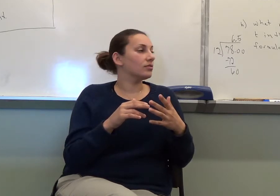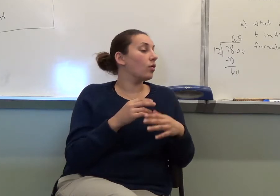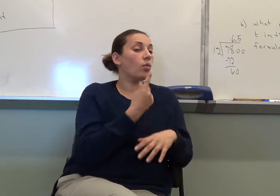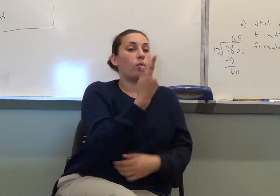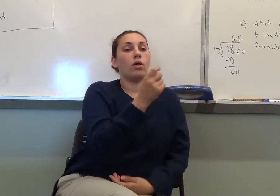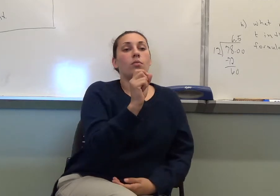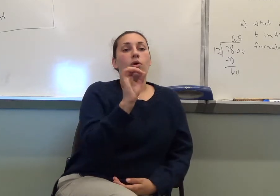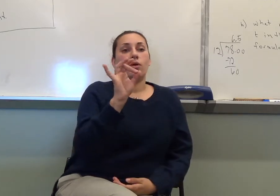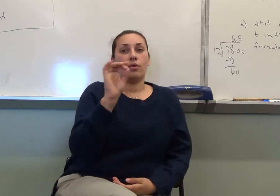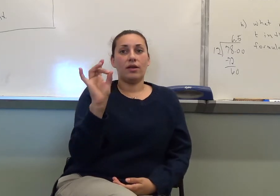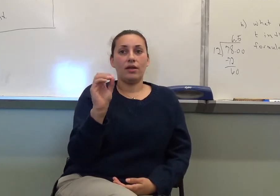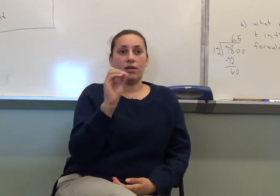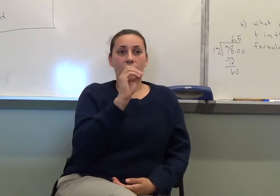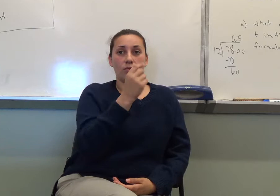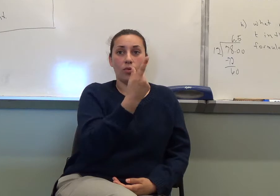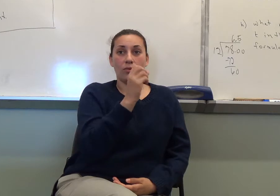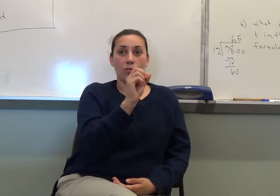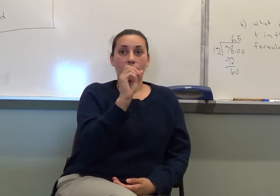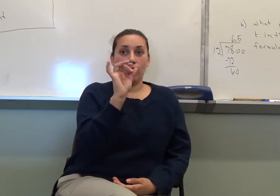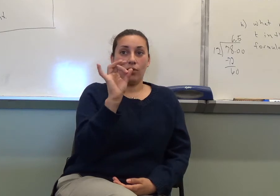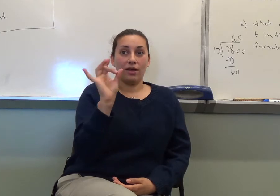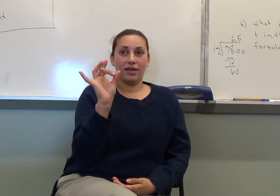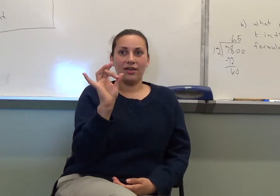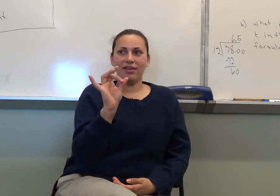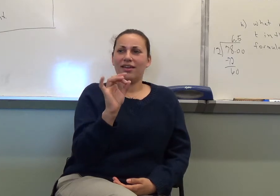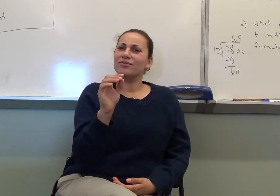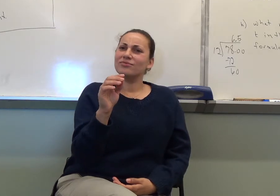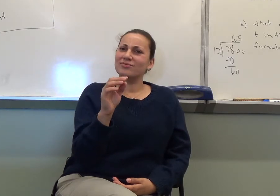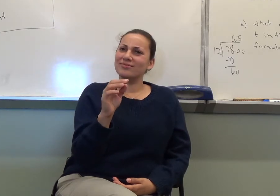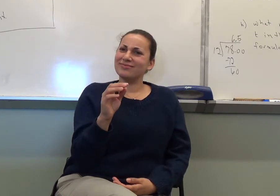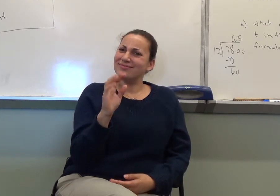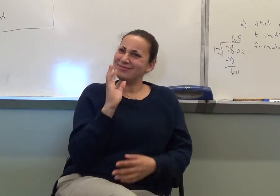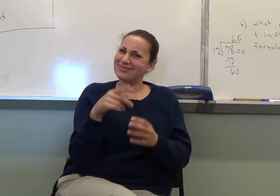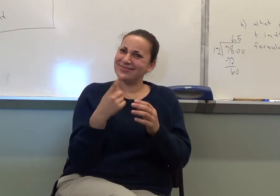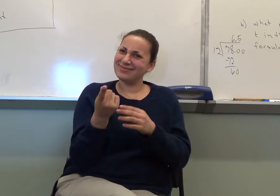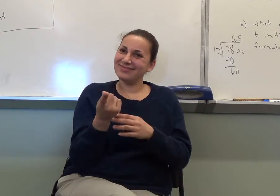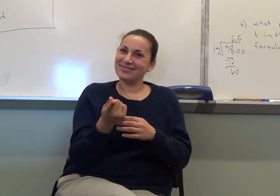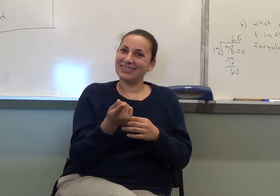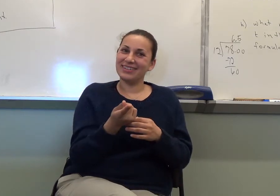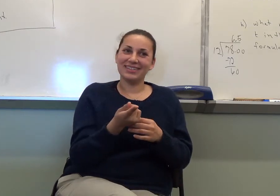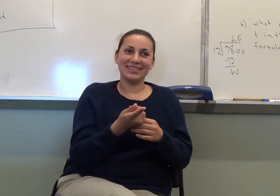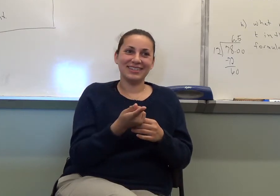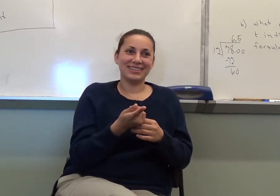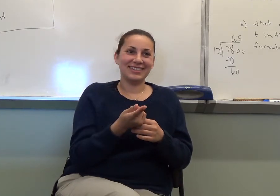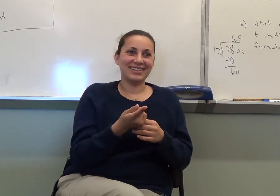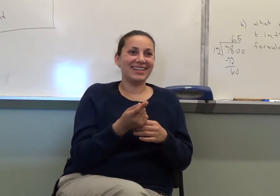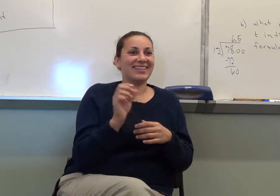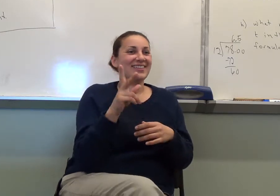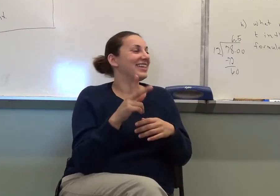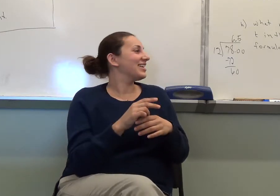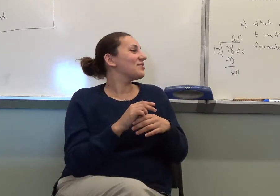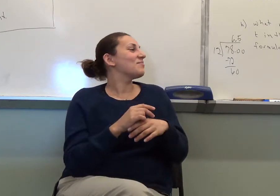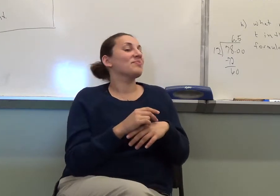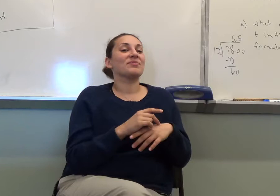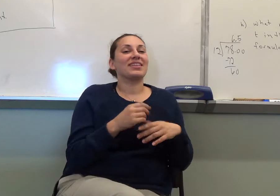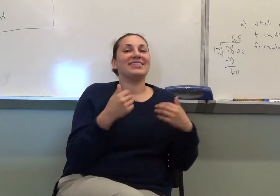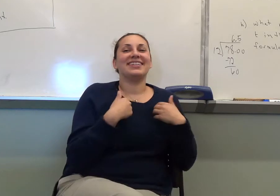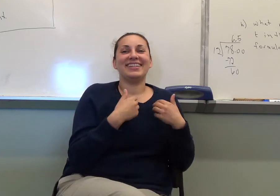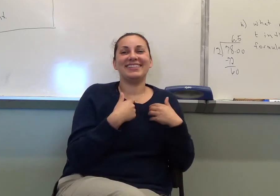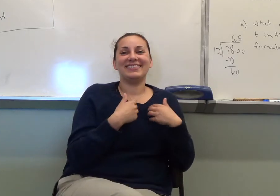to the Y. Yeah, so that's the x, and then the y is the 3. So if you put that in there and then hit a 3,